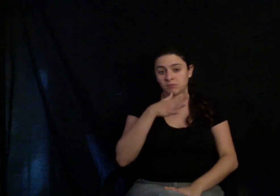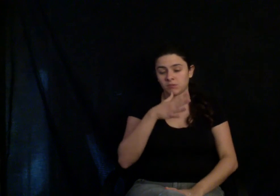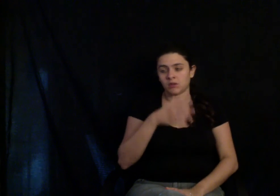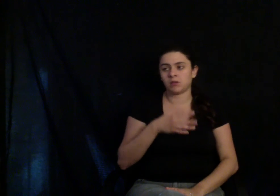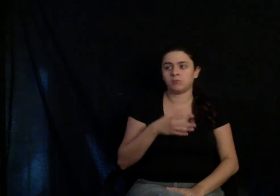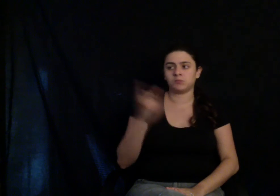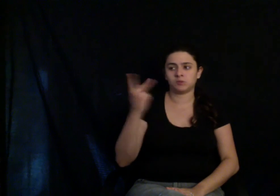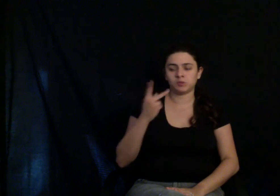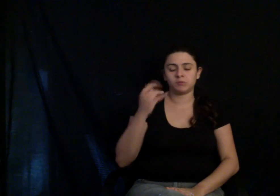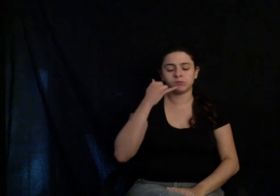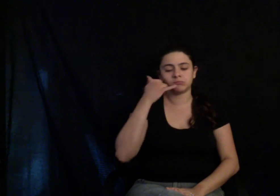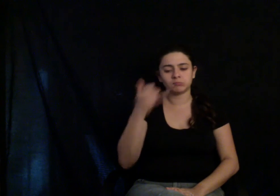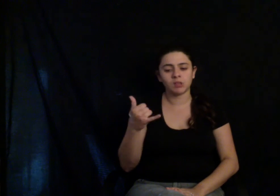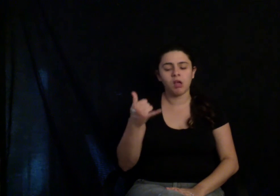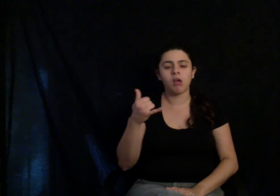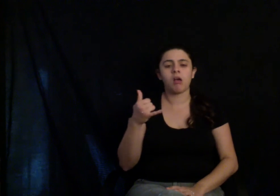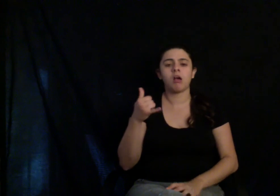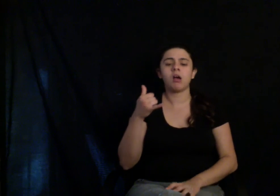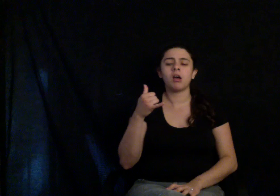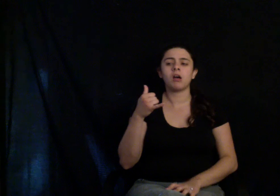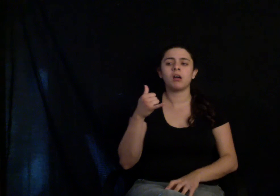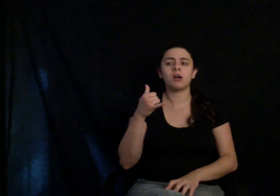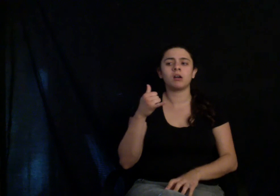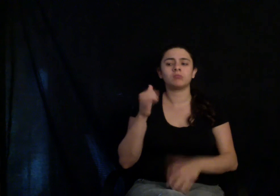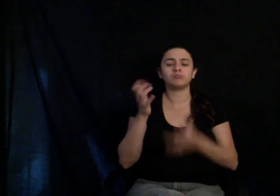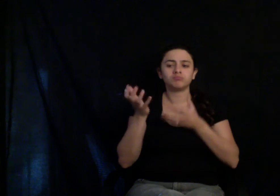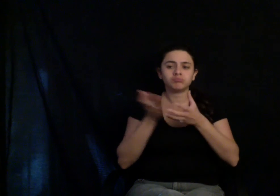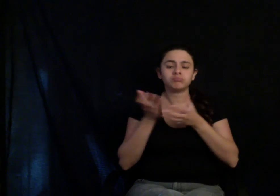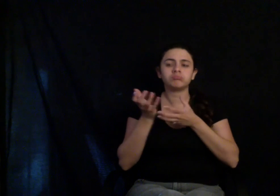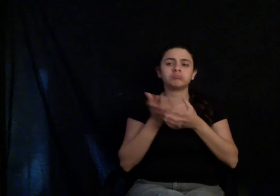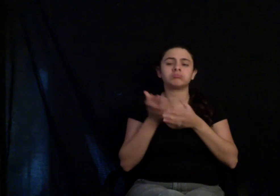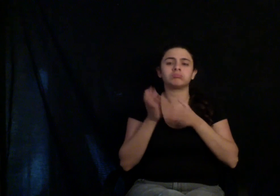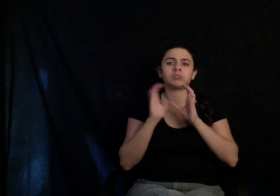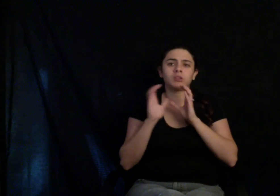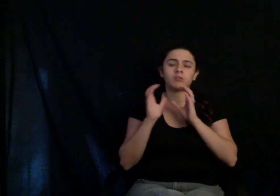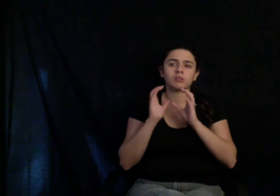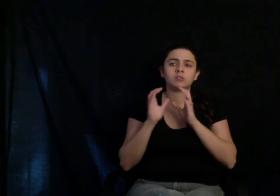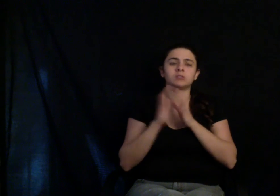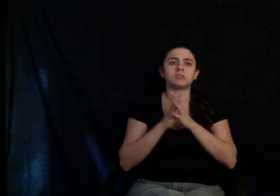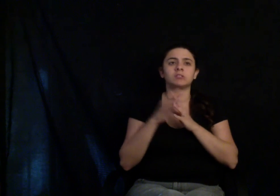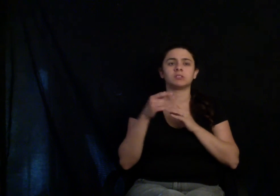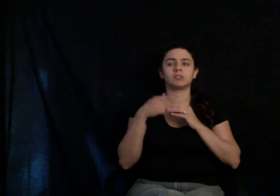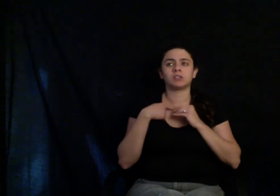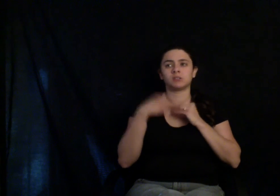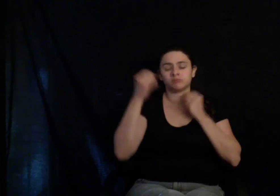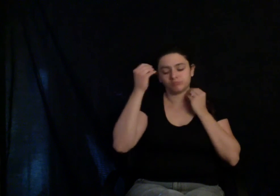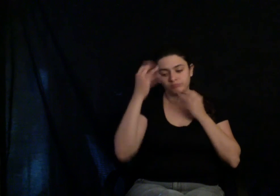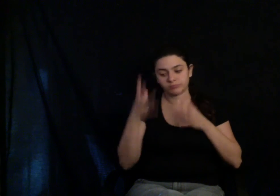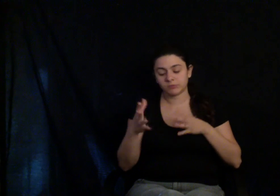Seattle, and I told her about this. And I told her that my friend died,